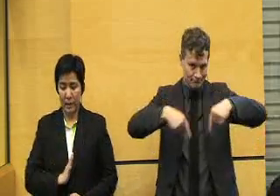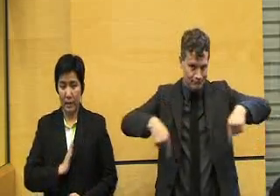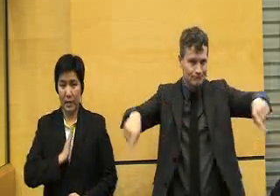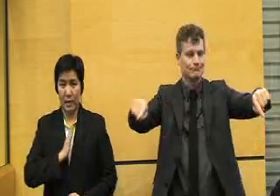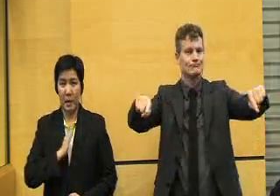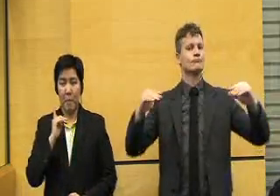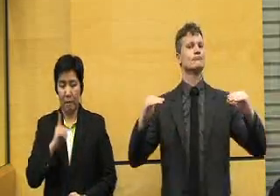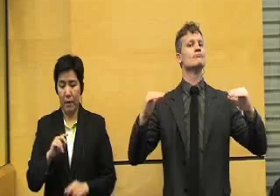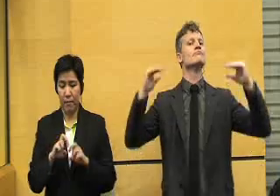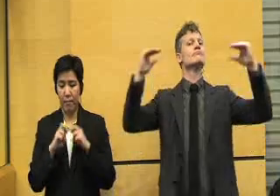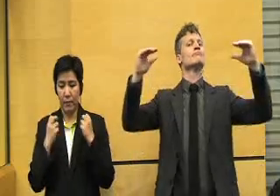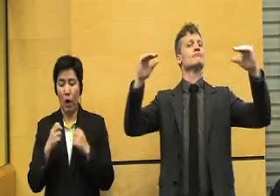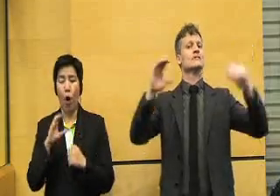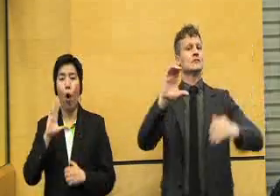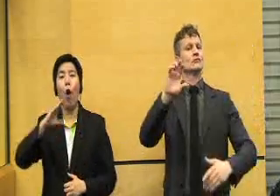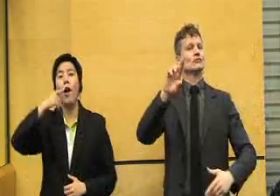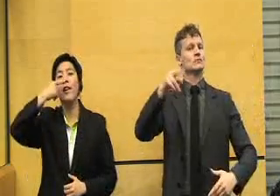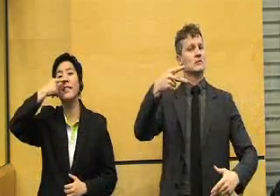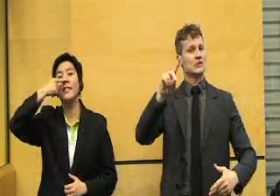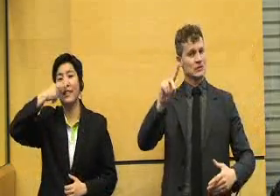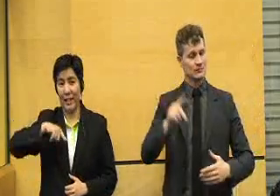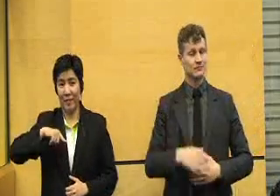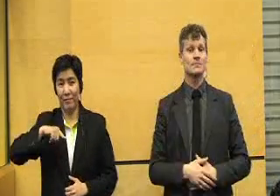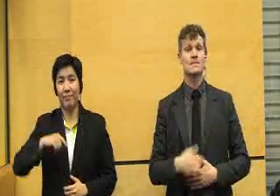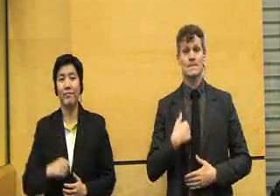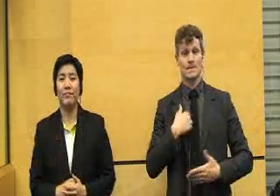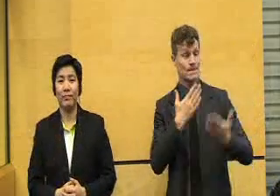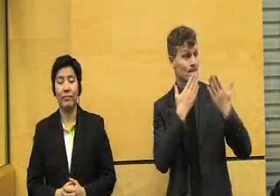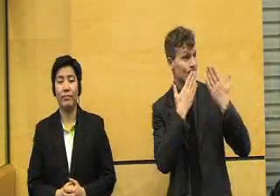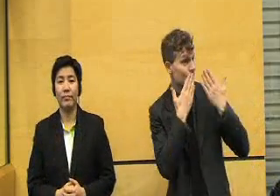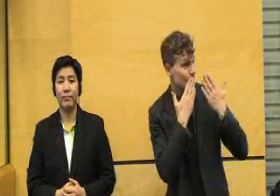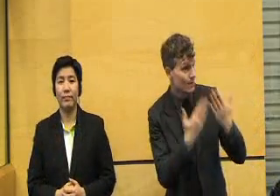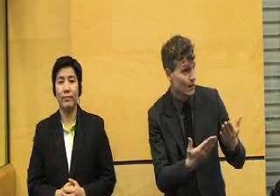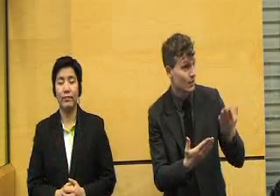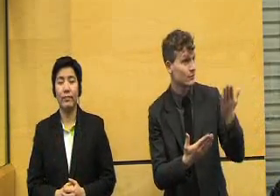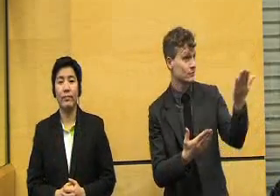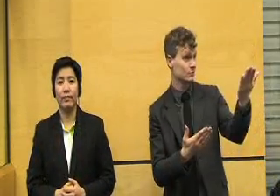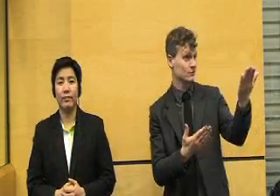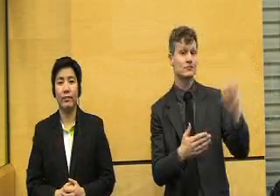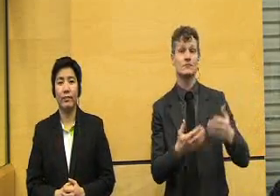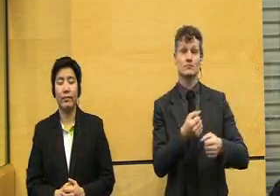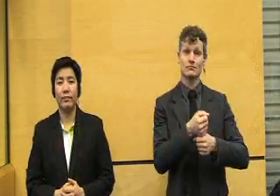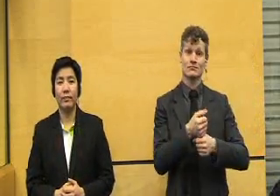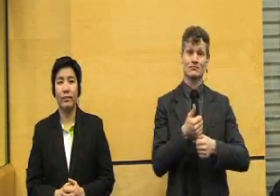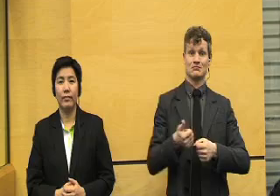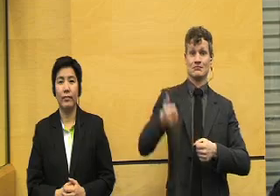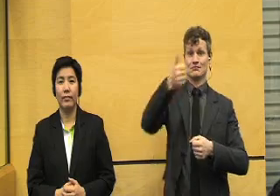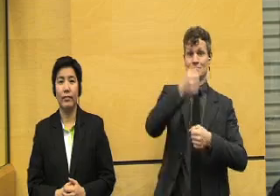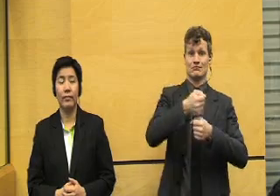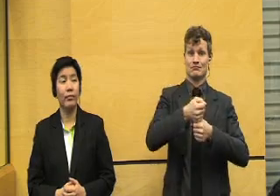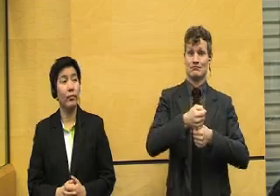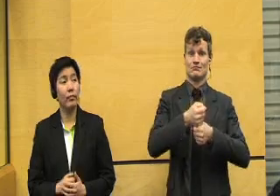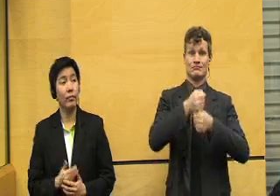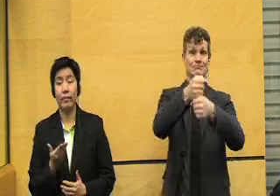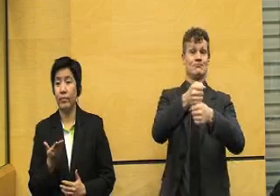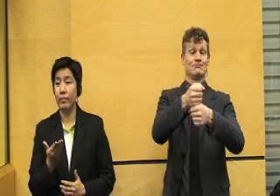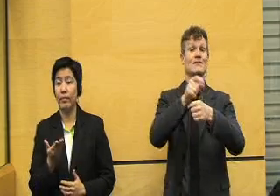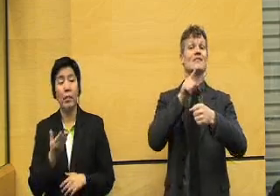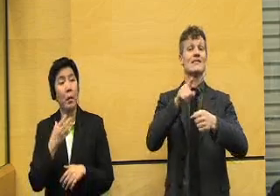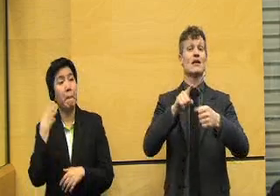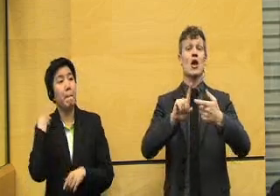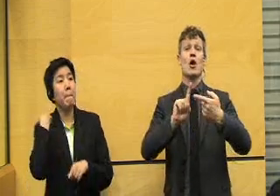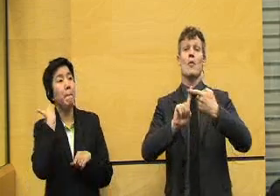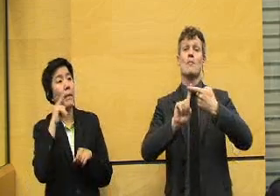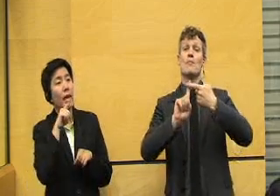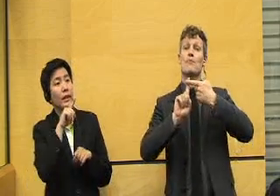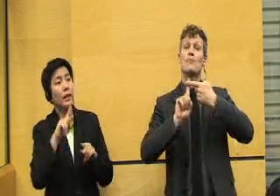I'd like to express my sincere thanks to His Excellency, Mr. Maitri Insuiti, the Permanent Secretary of the